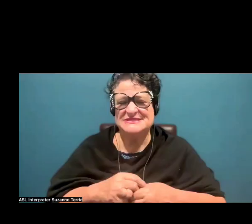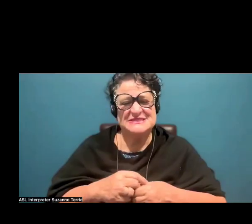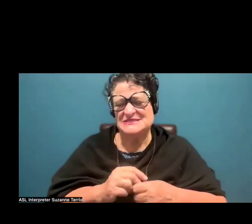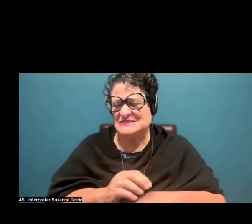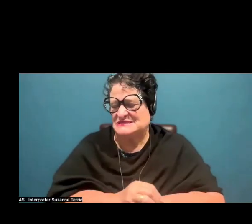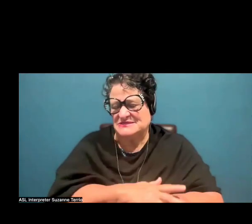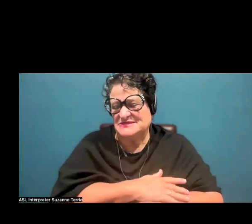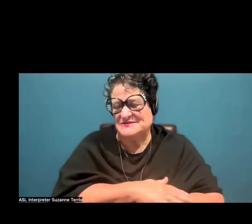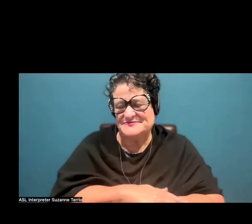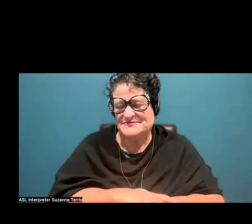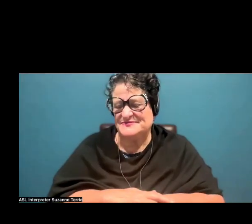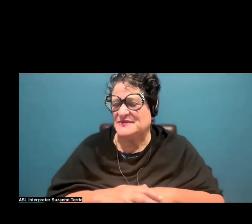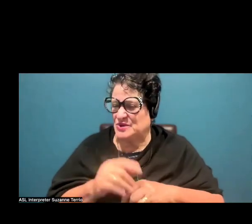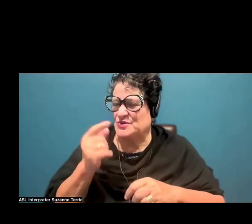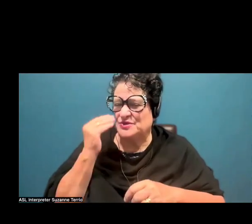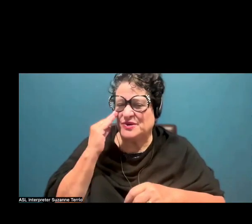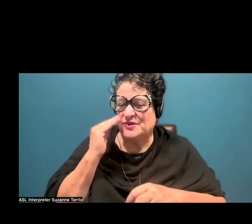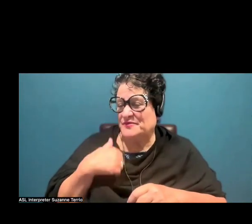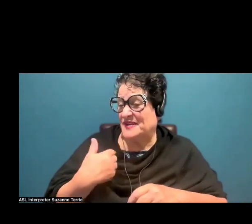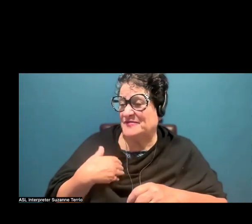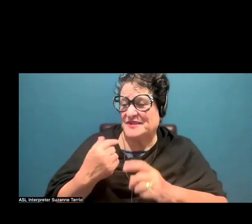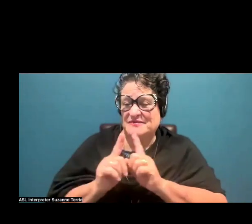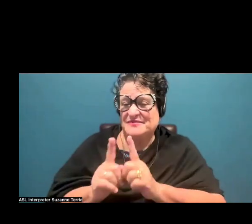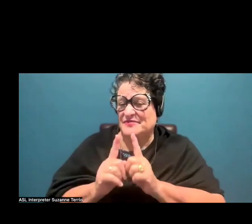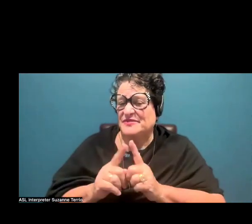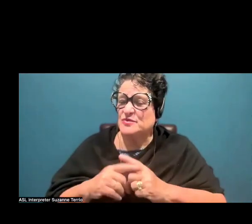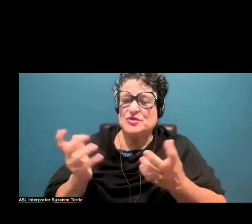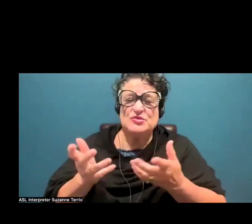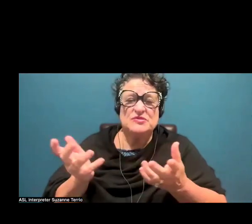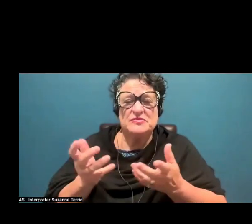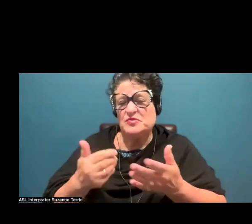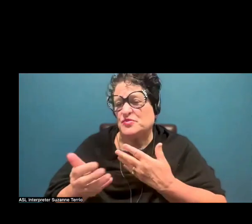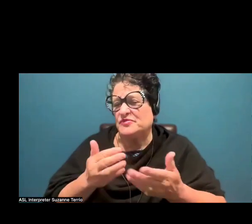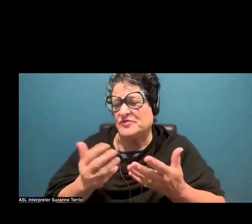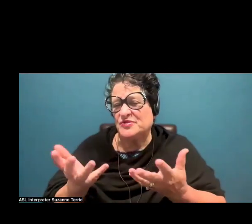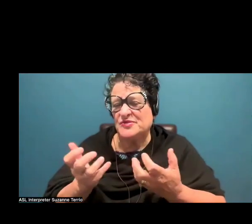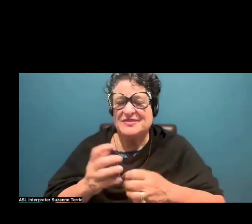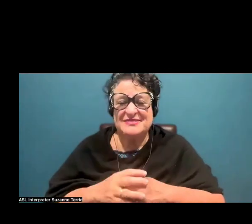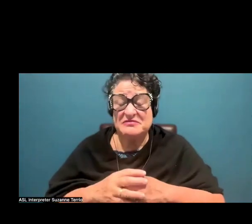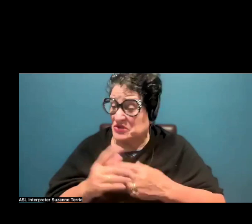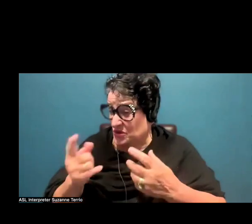skin. You know I'm happy to hang out with you. We can talk about whatever you want. Actually, do